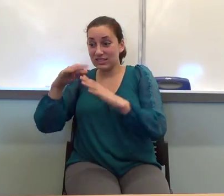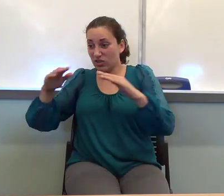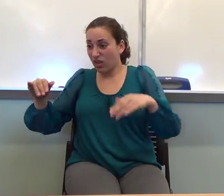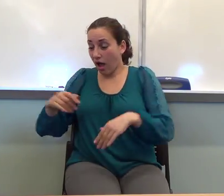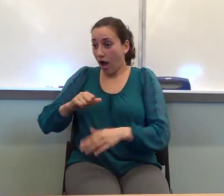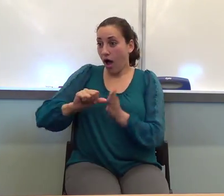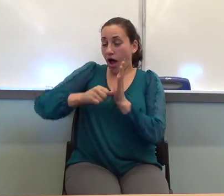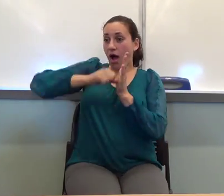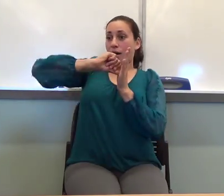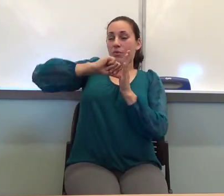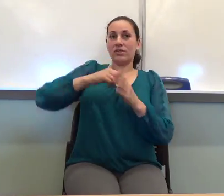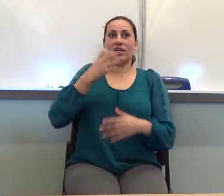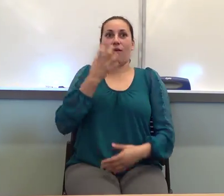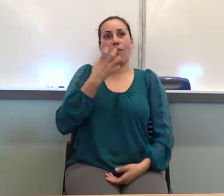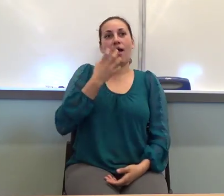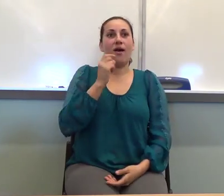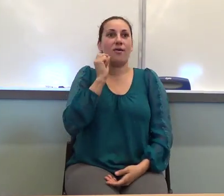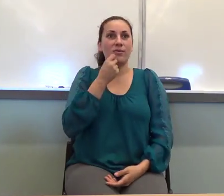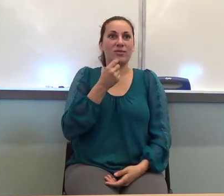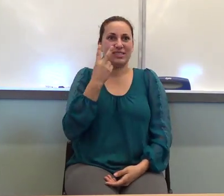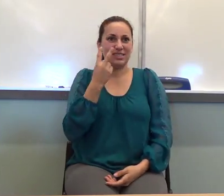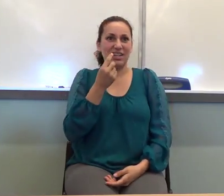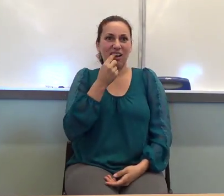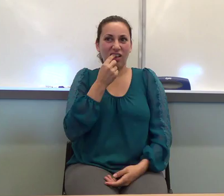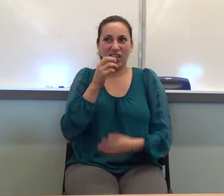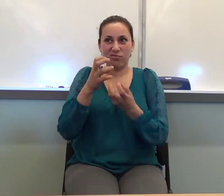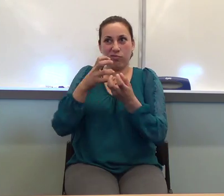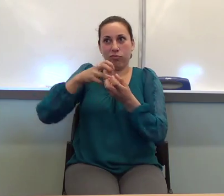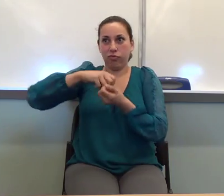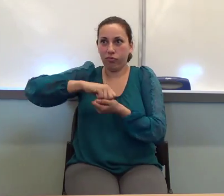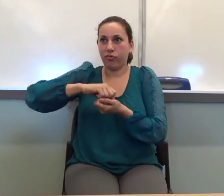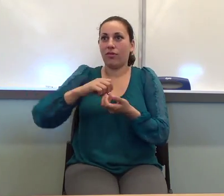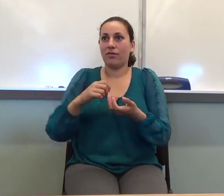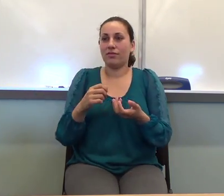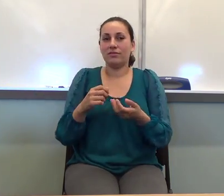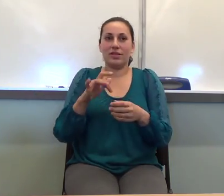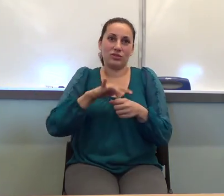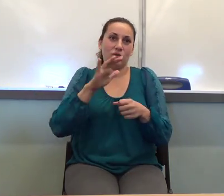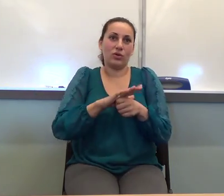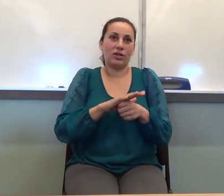you. And this is very similar to it. All right, we got Coca-Cola.